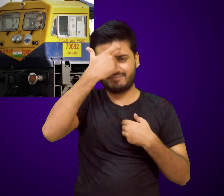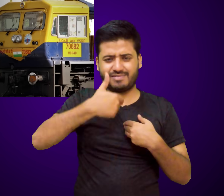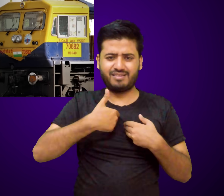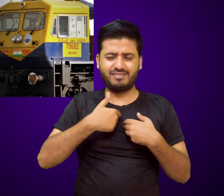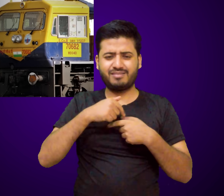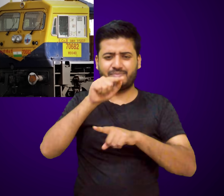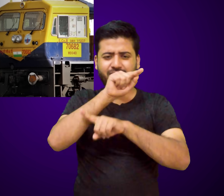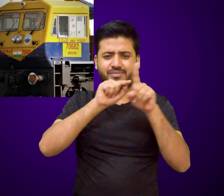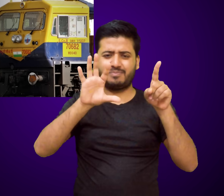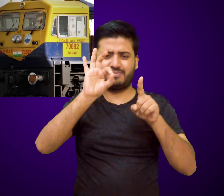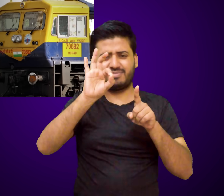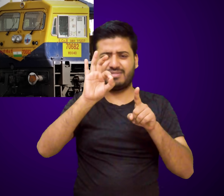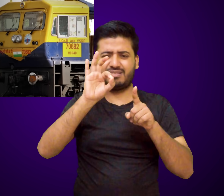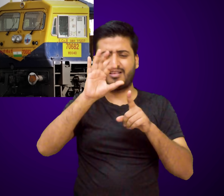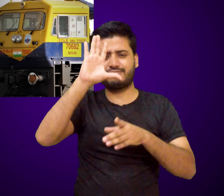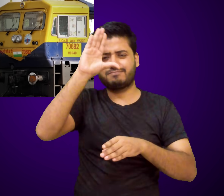card, visit the UDID portal at